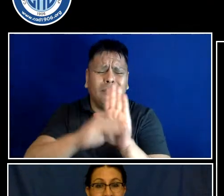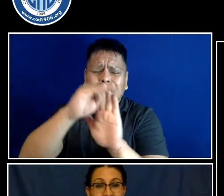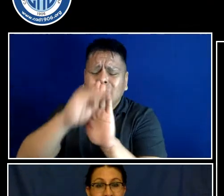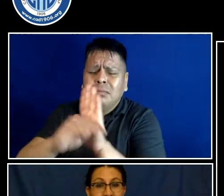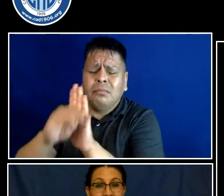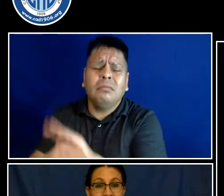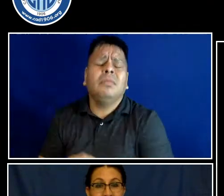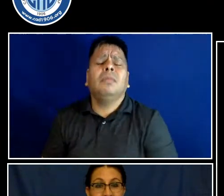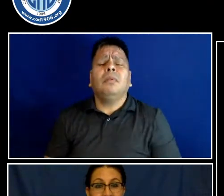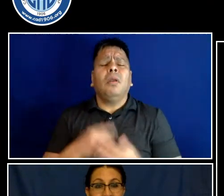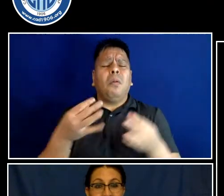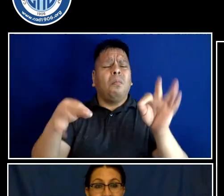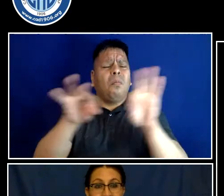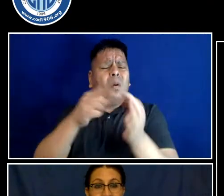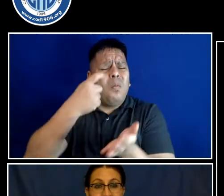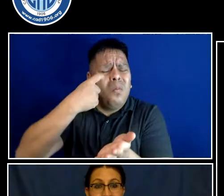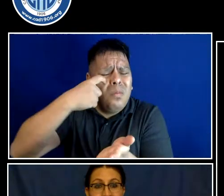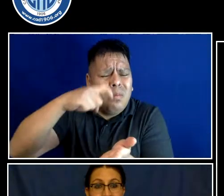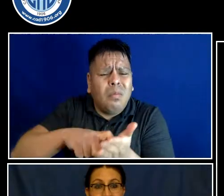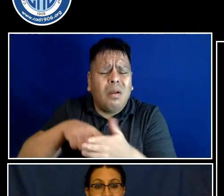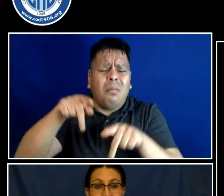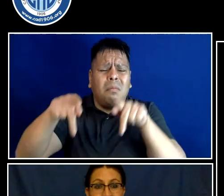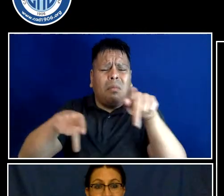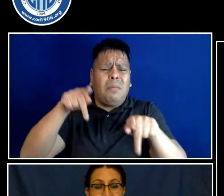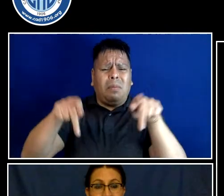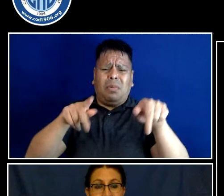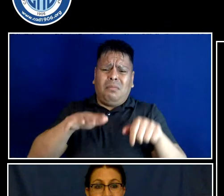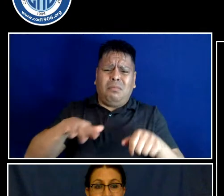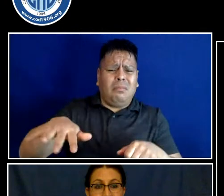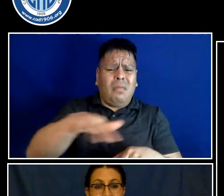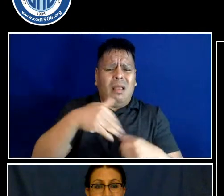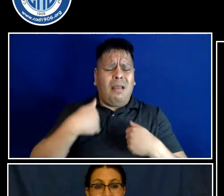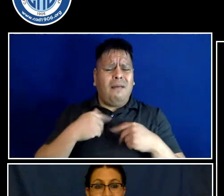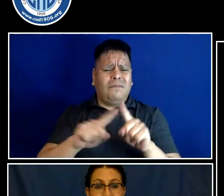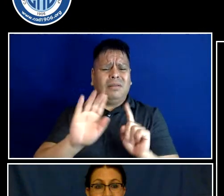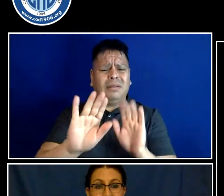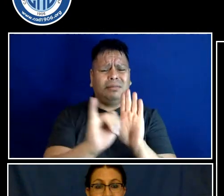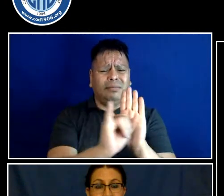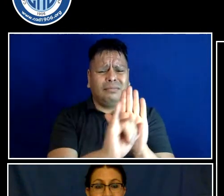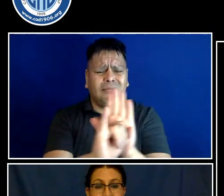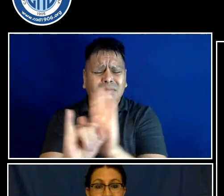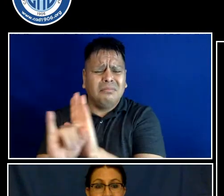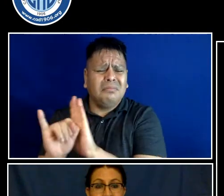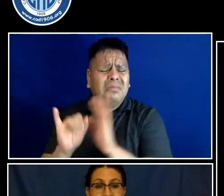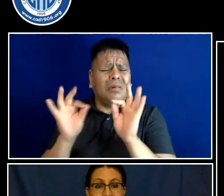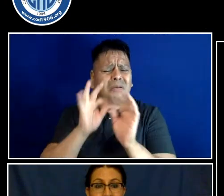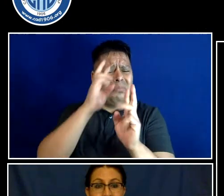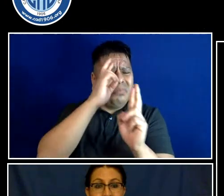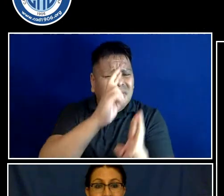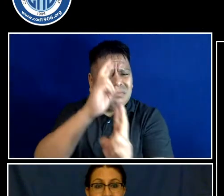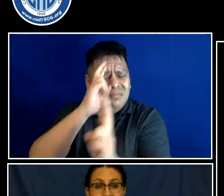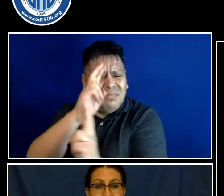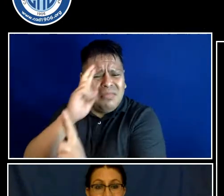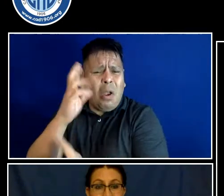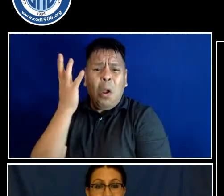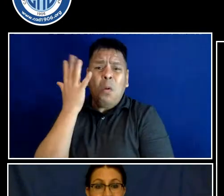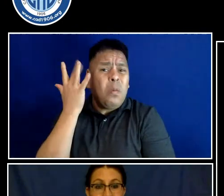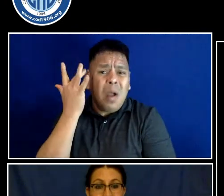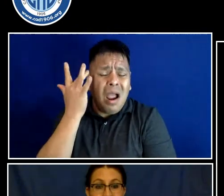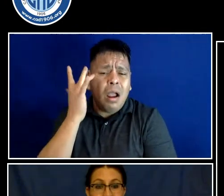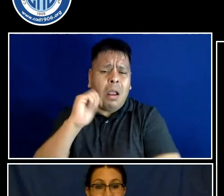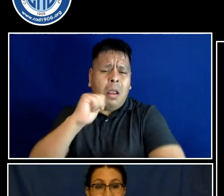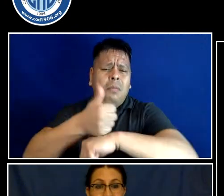from Puerto Rico that is born near New York City. And I'm sure there are many more identities, but we do want to recognize